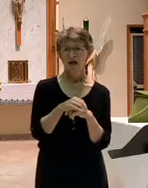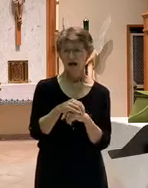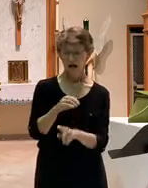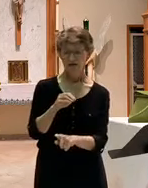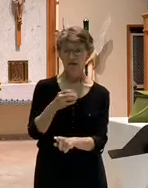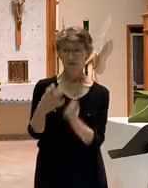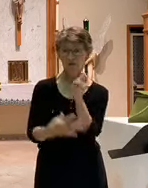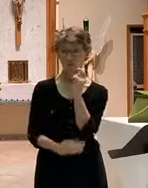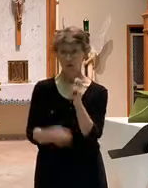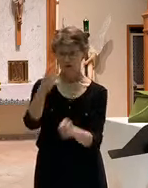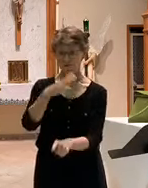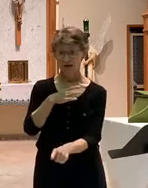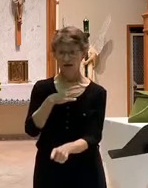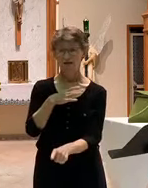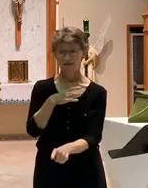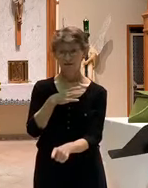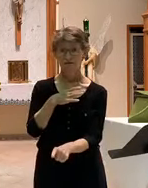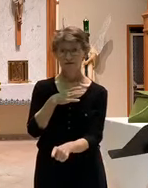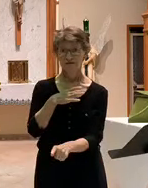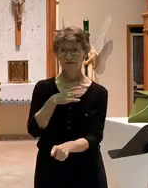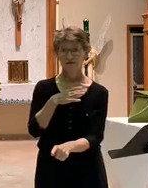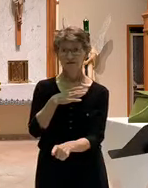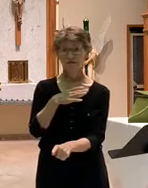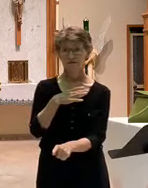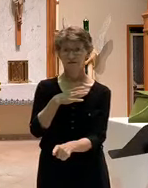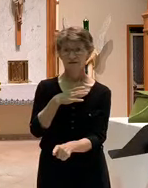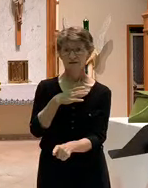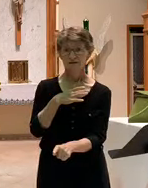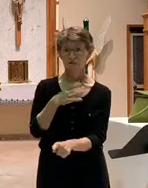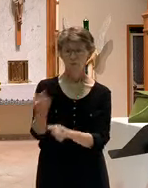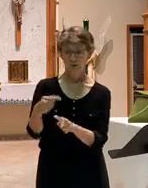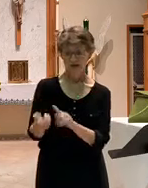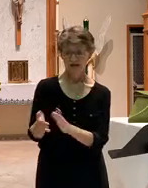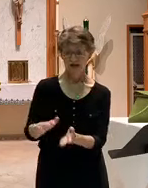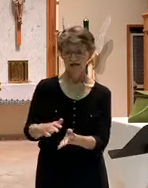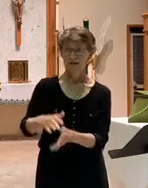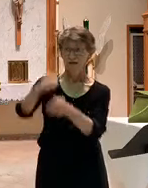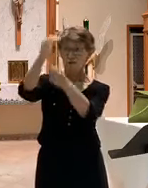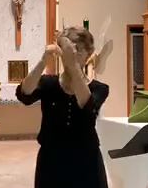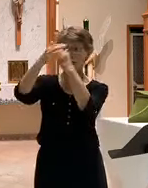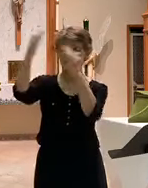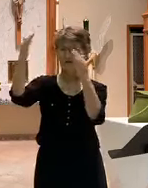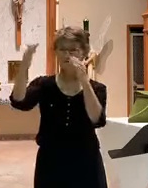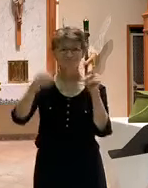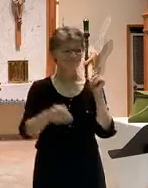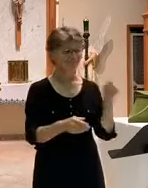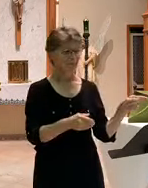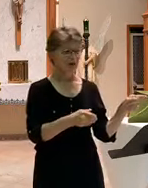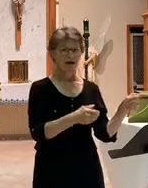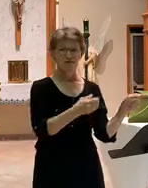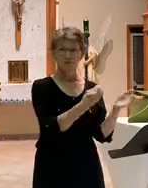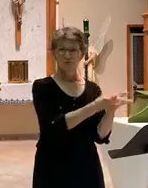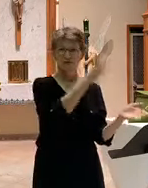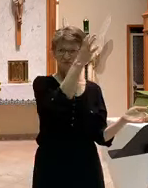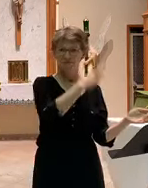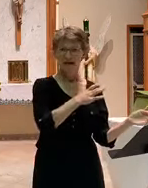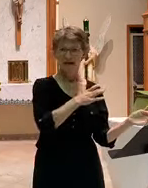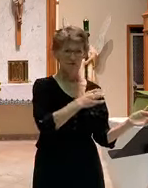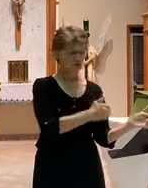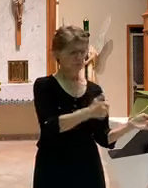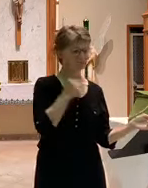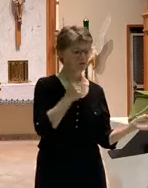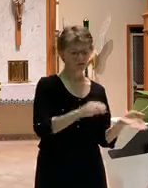blessings, and the rich man is in torment. And he complains about it, but Abraham says, you had good things in your life, now